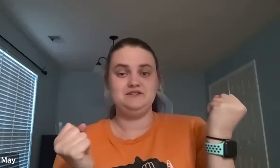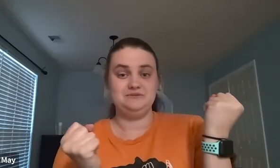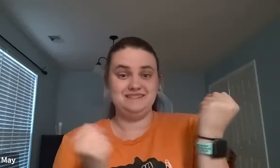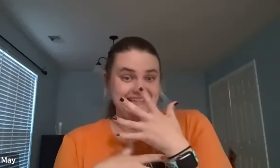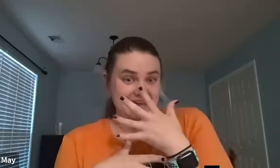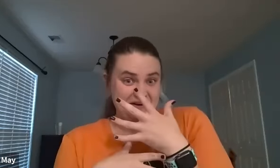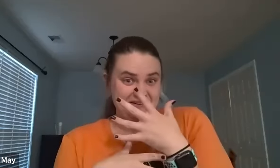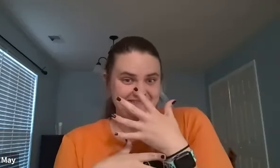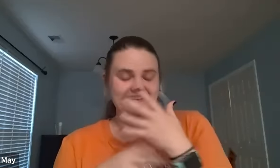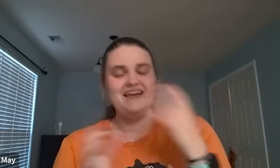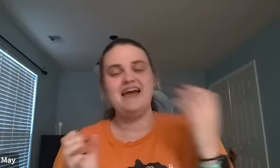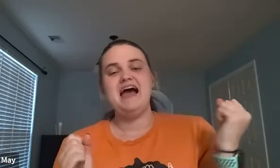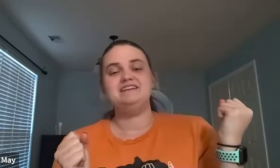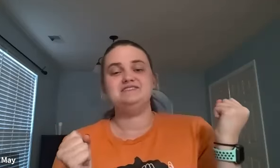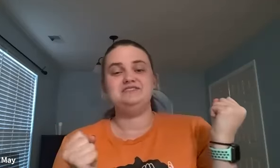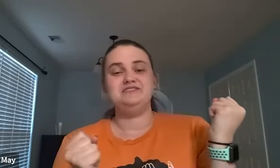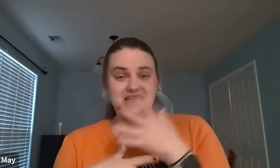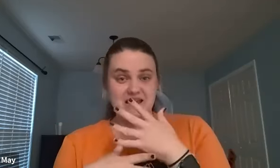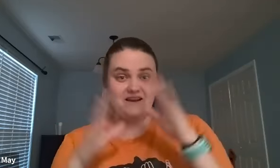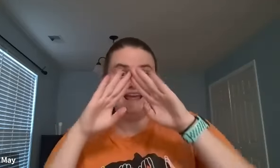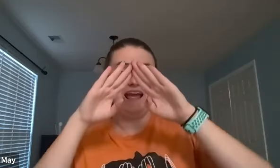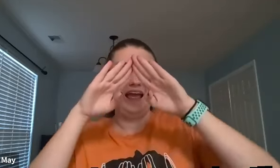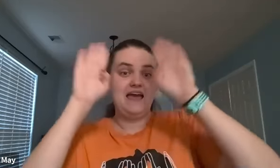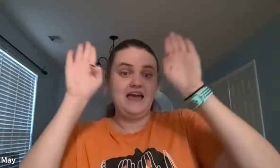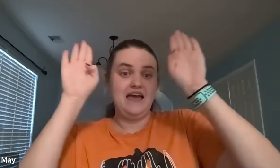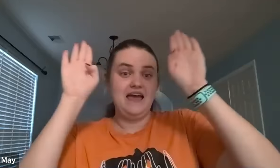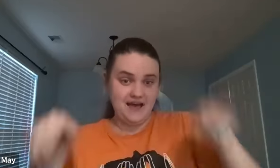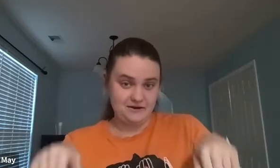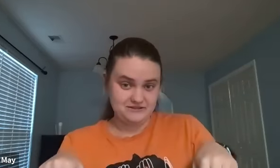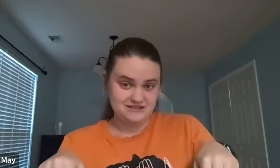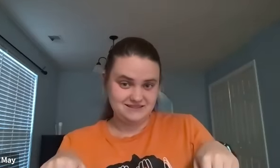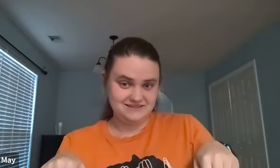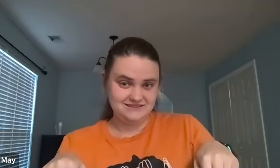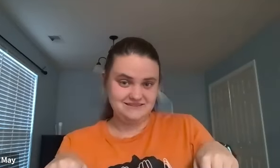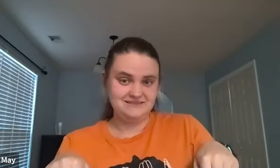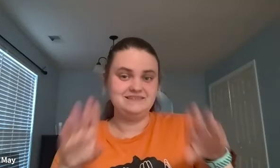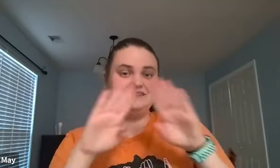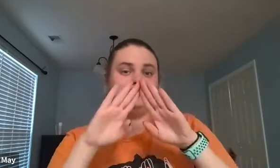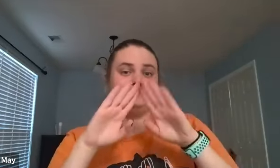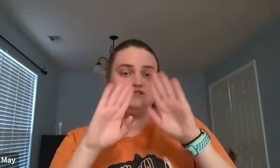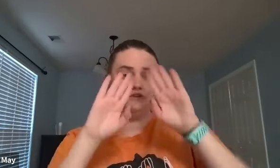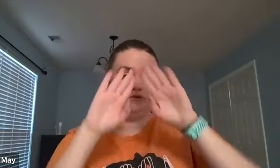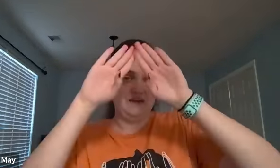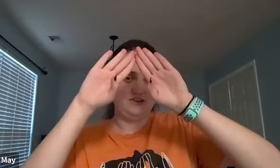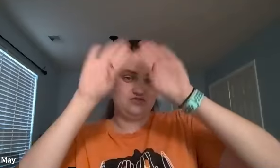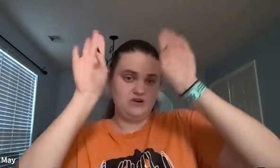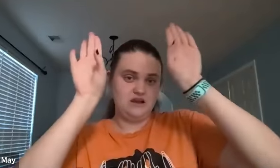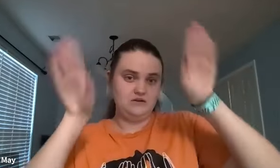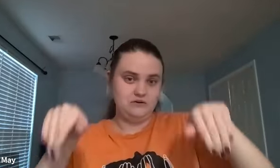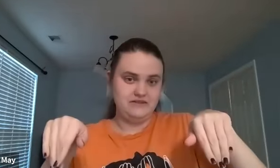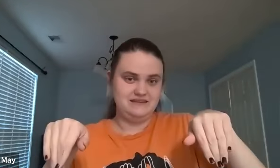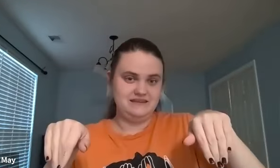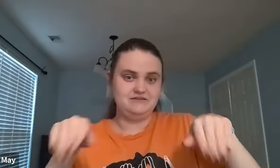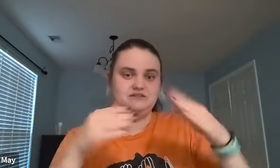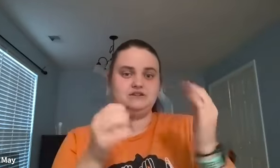So scared. So you go scary house. So you make that triangle and then down.